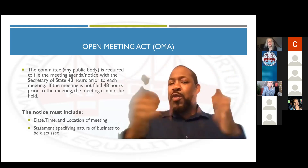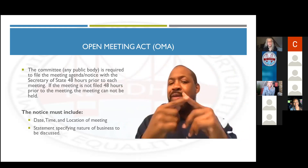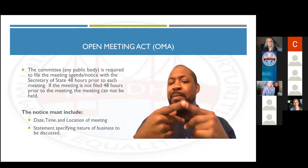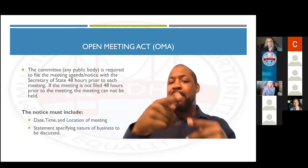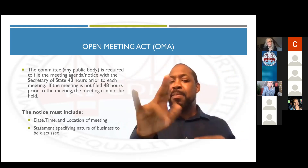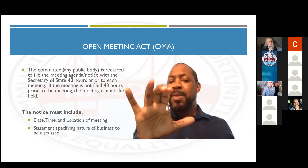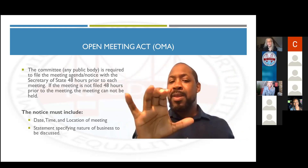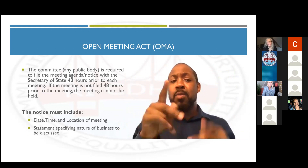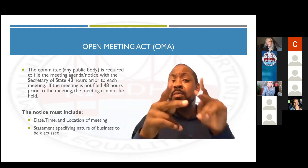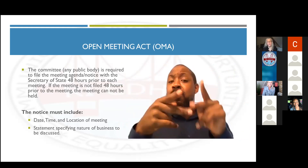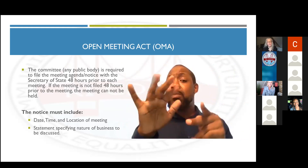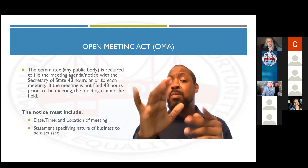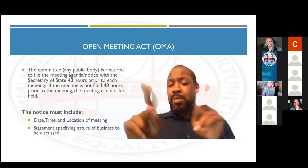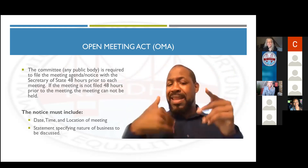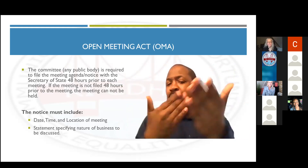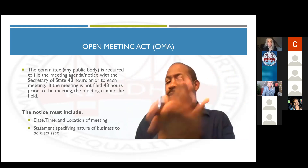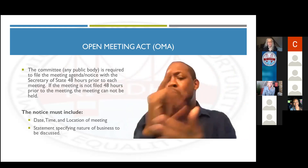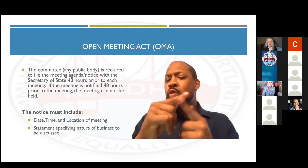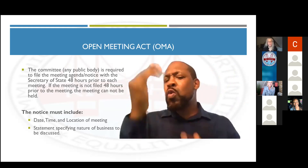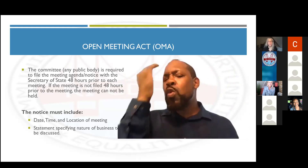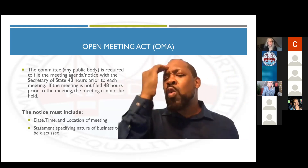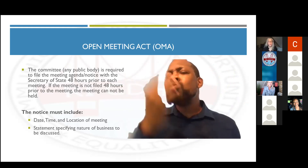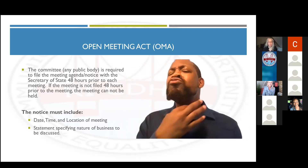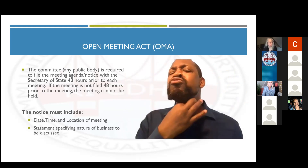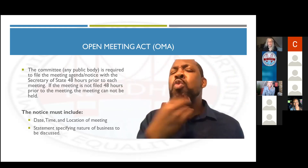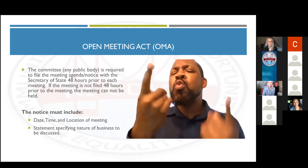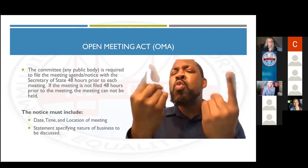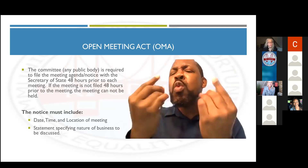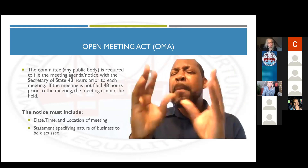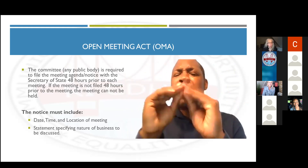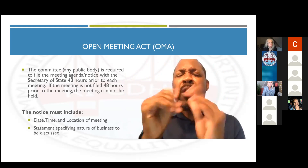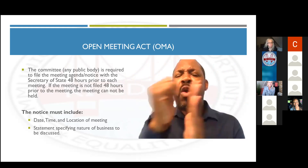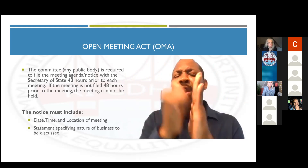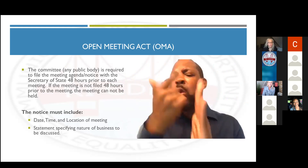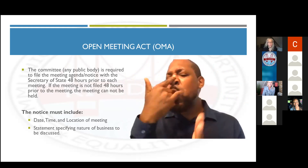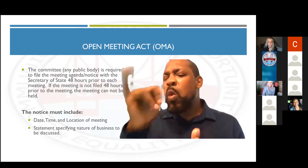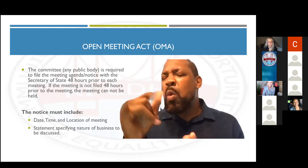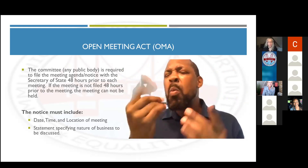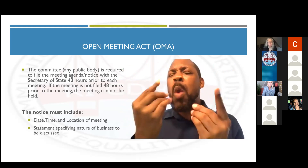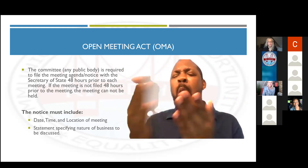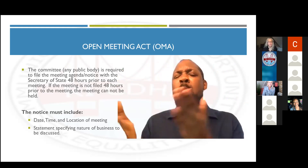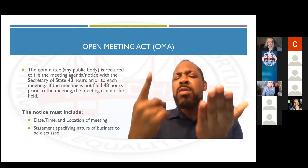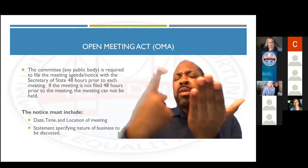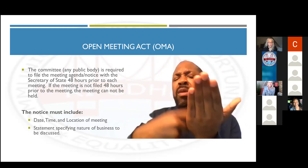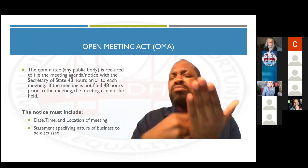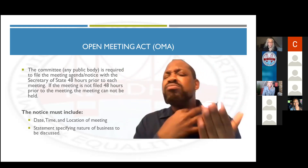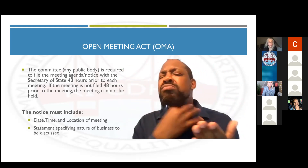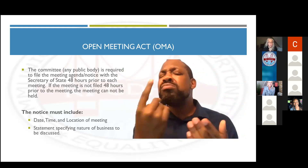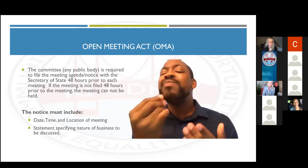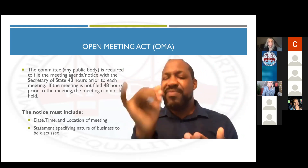because it needs to be available to the public. They have the right to know because we are an agency of the government. They want